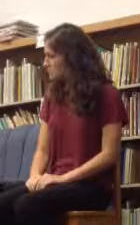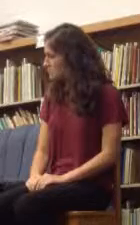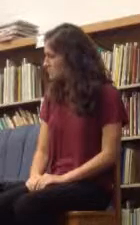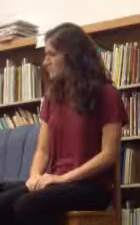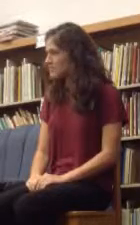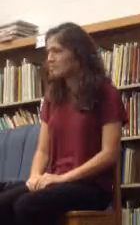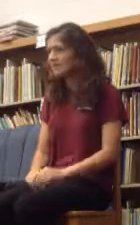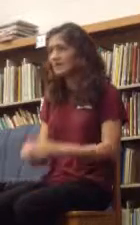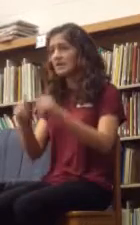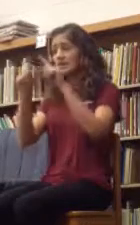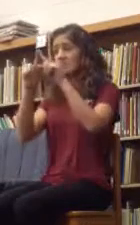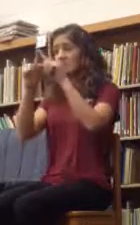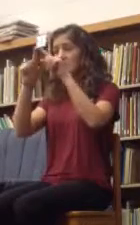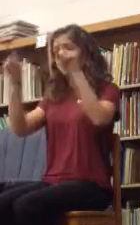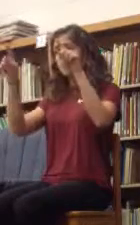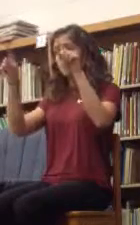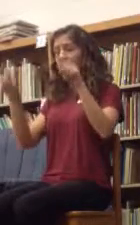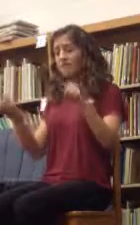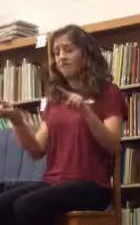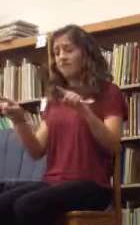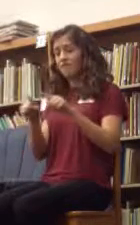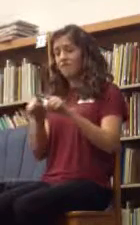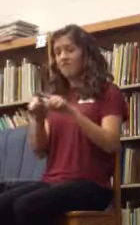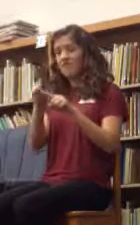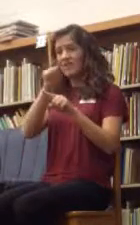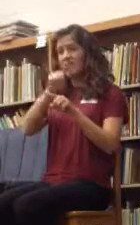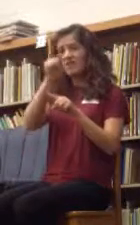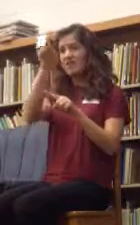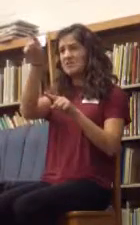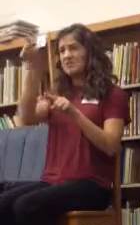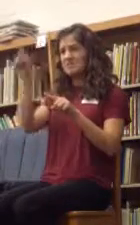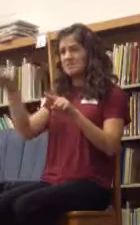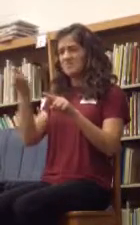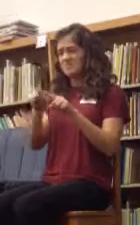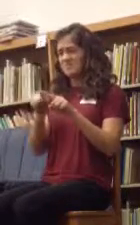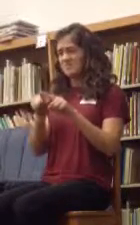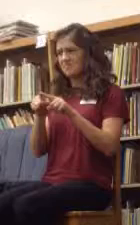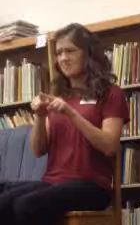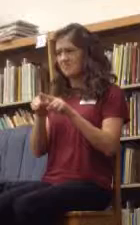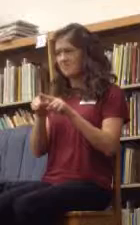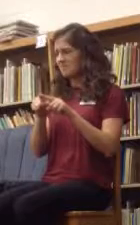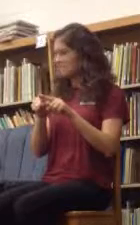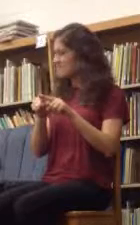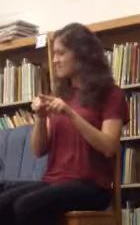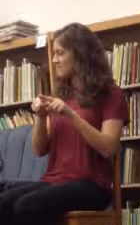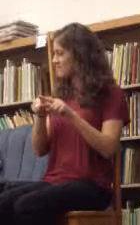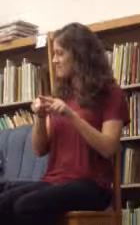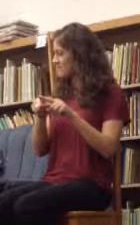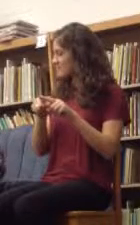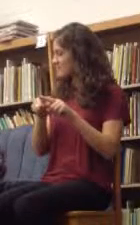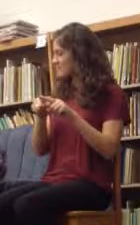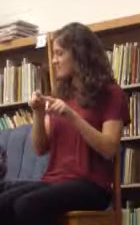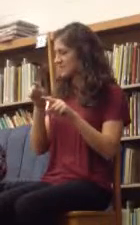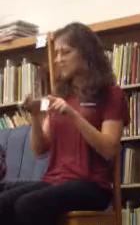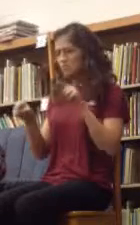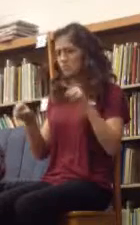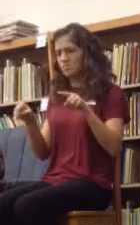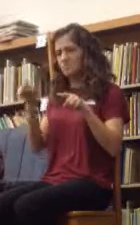Its 4 equal sides were confining. Its 4 matching corners were